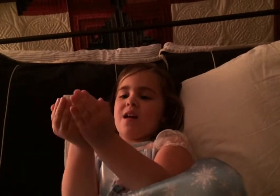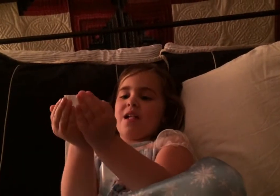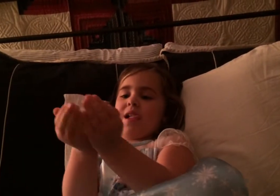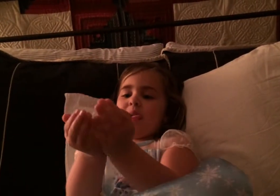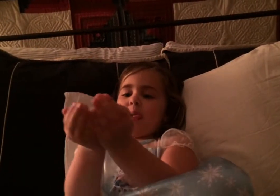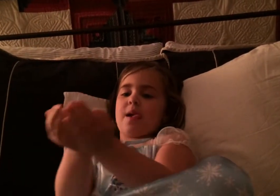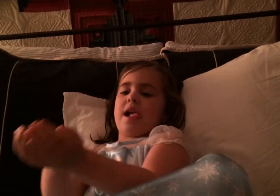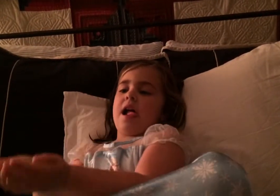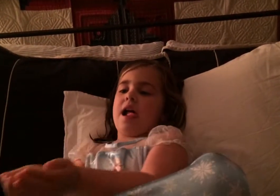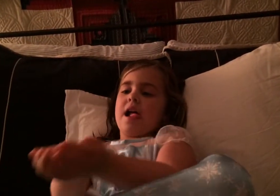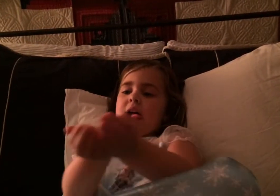Mmmm.